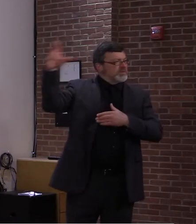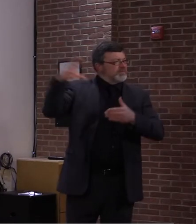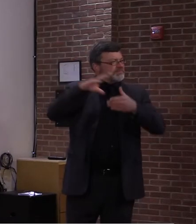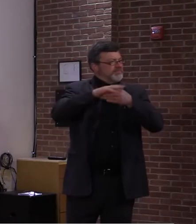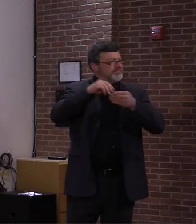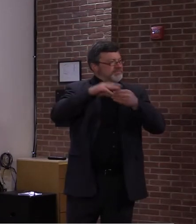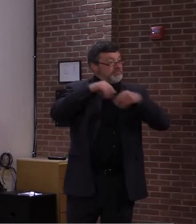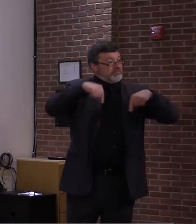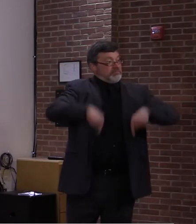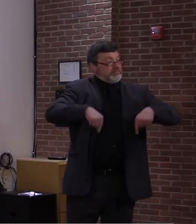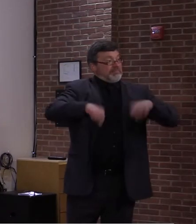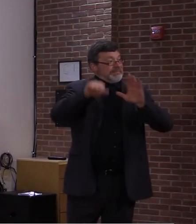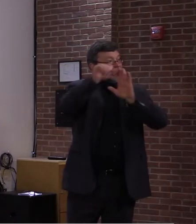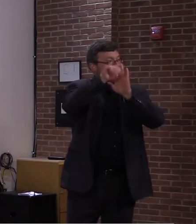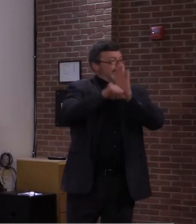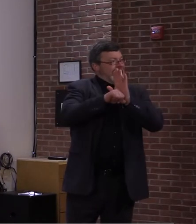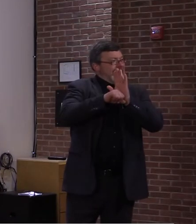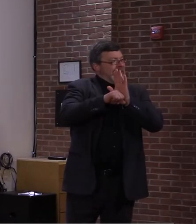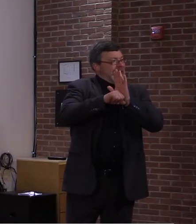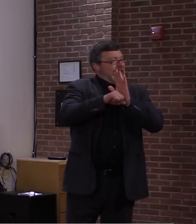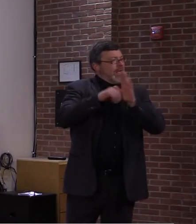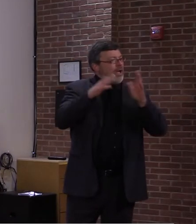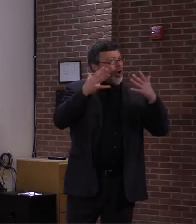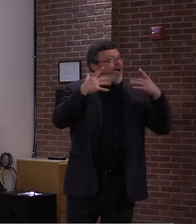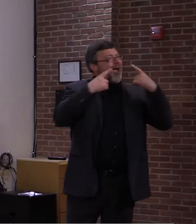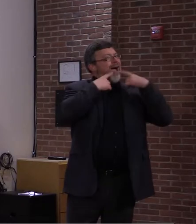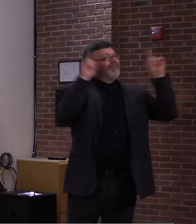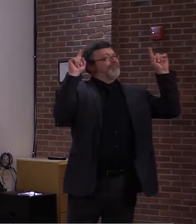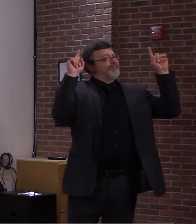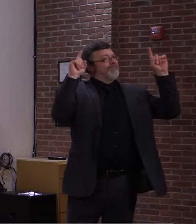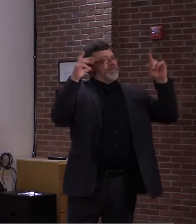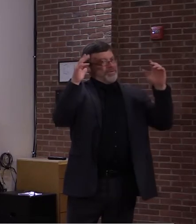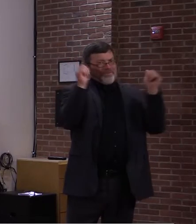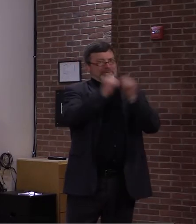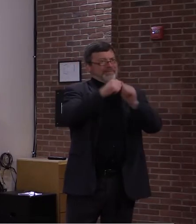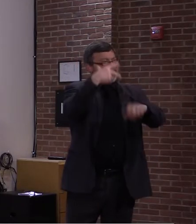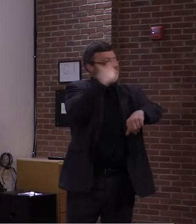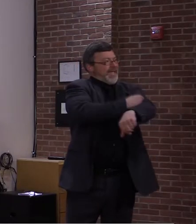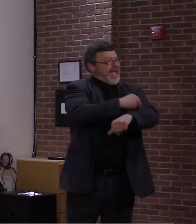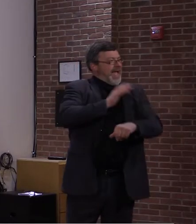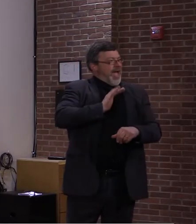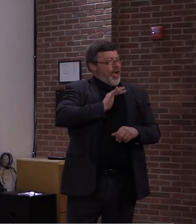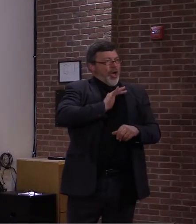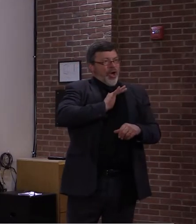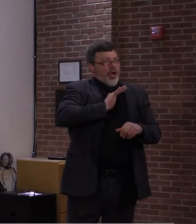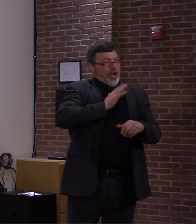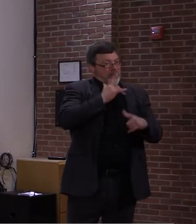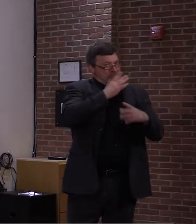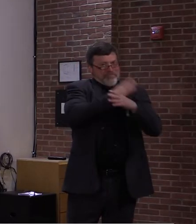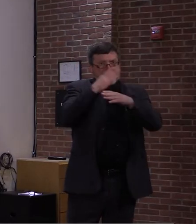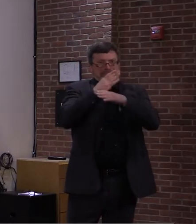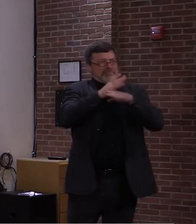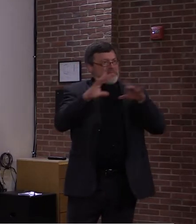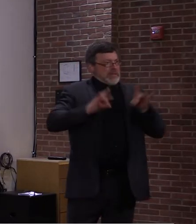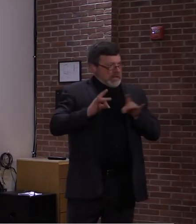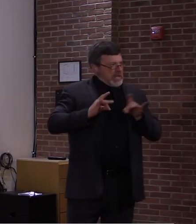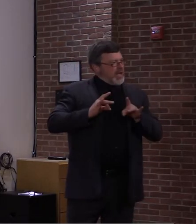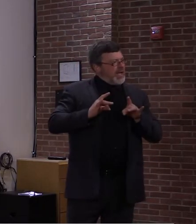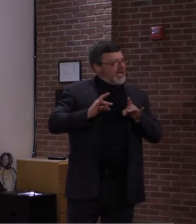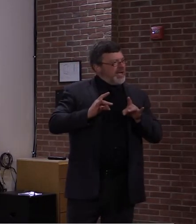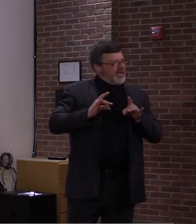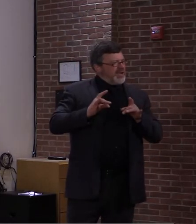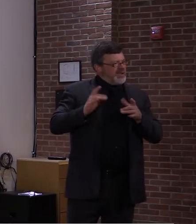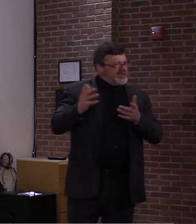to say to me that because Vermont was so successful at first in keeping people from being infected, that the population itself might not have